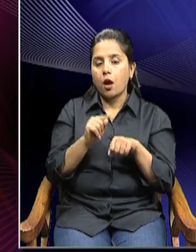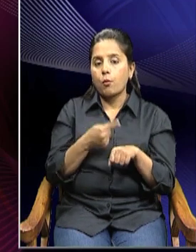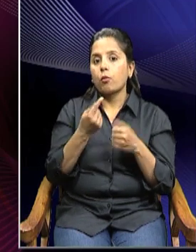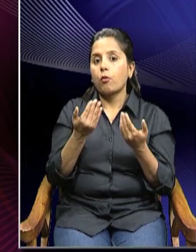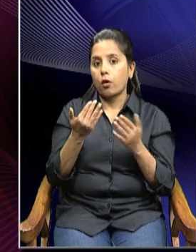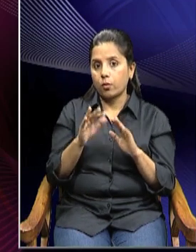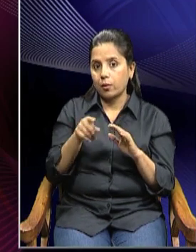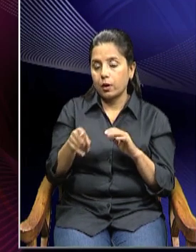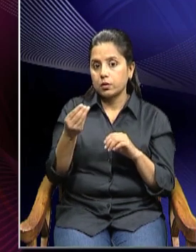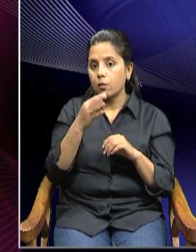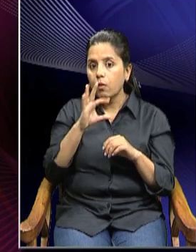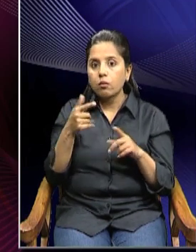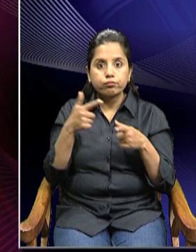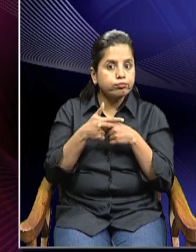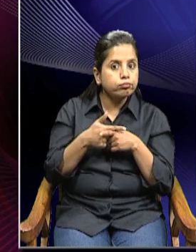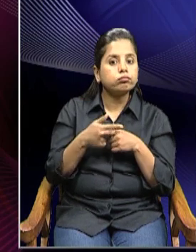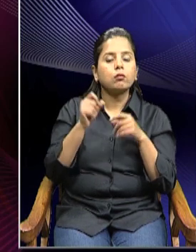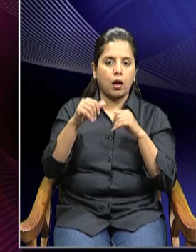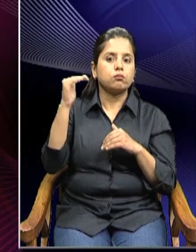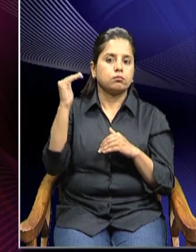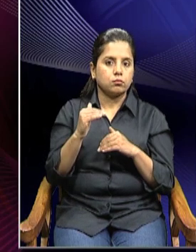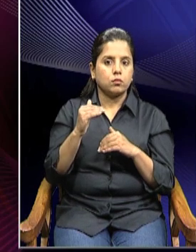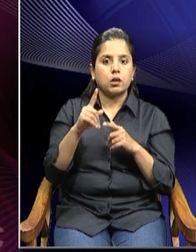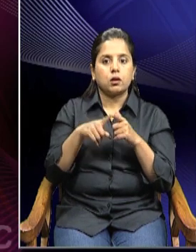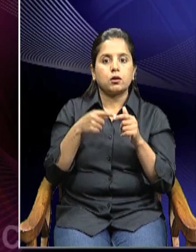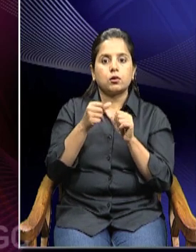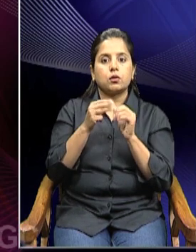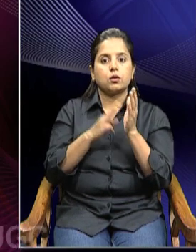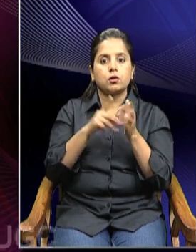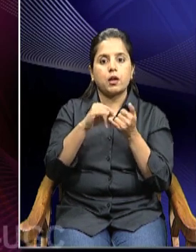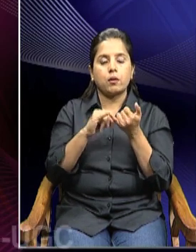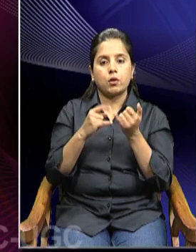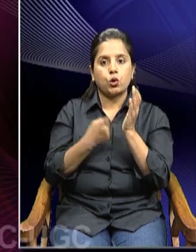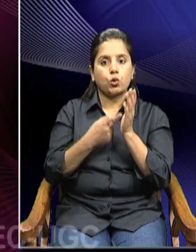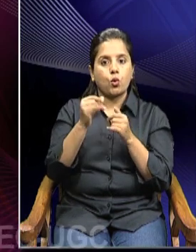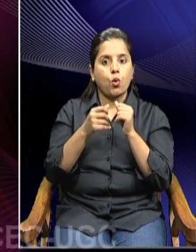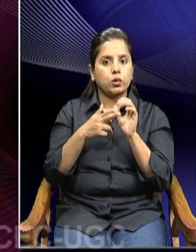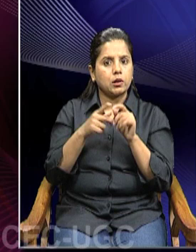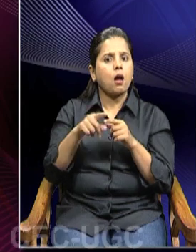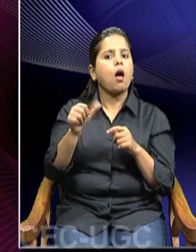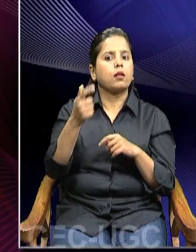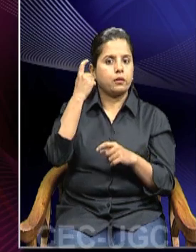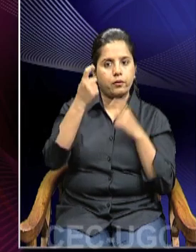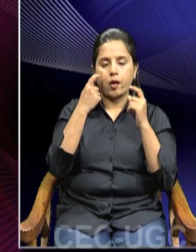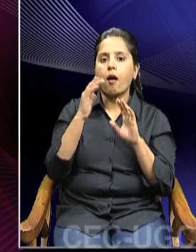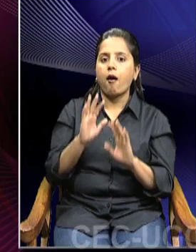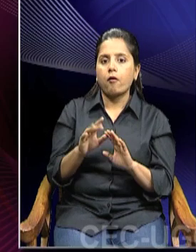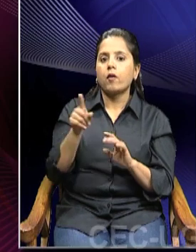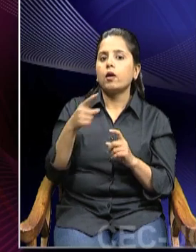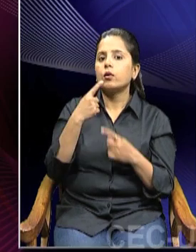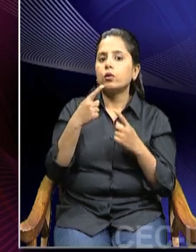of such conflicts. James Rosenau was yet another thinker. He talks